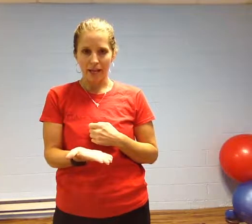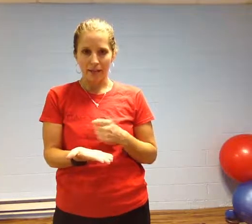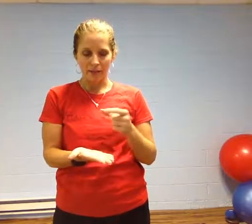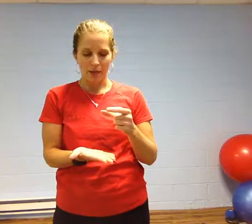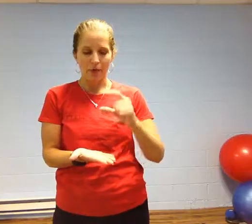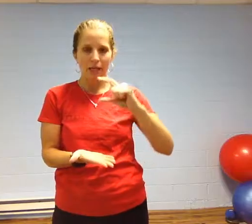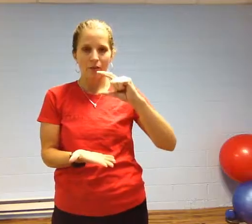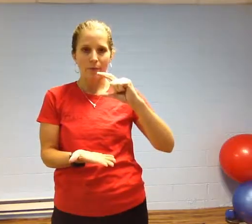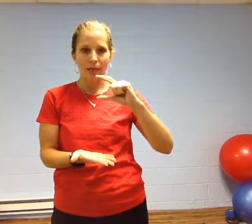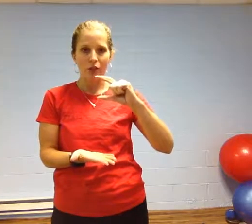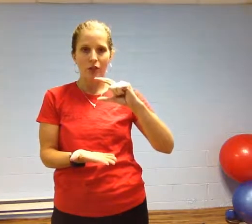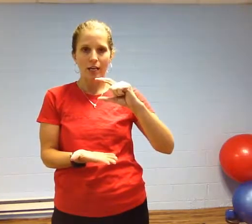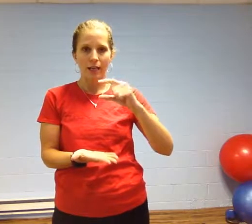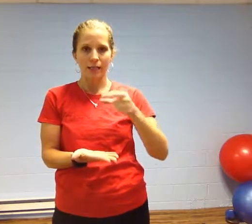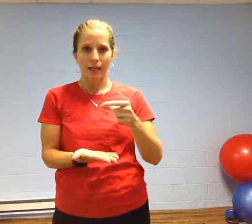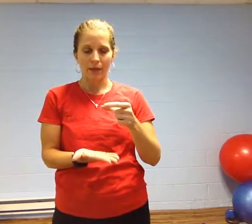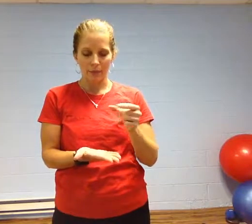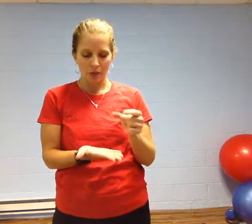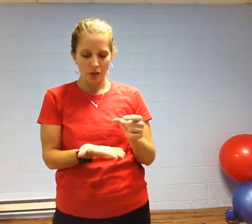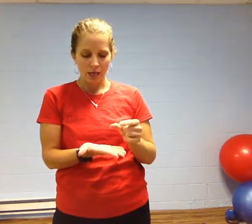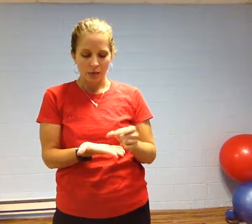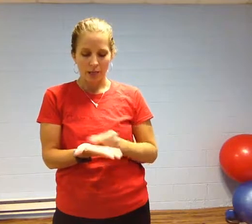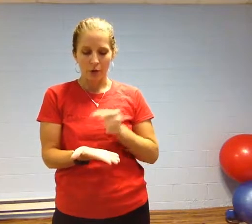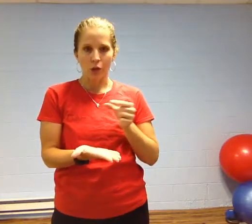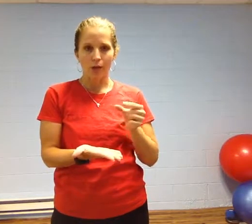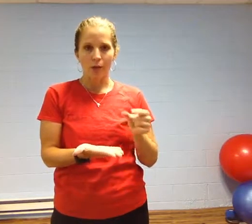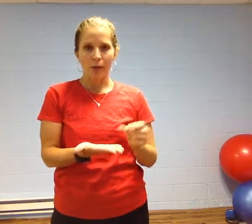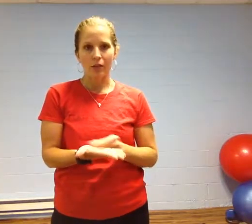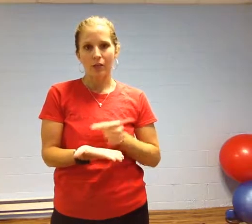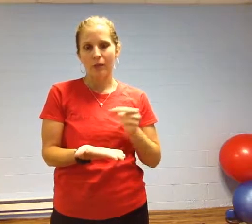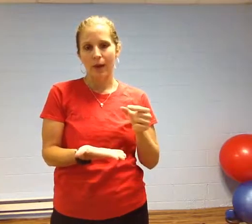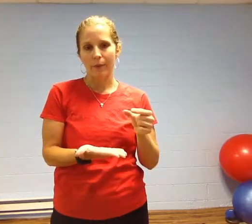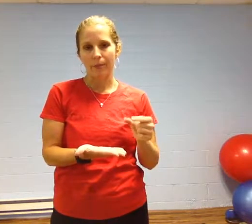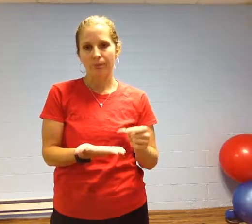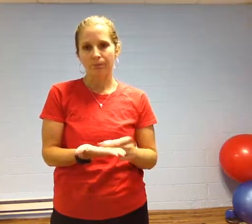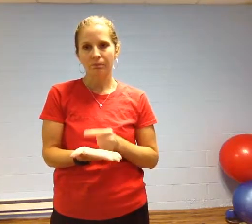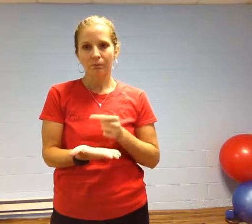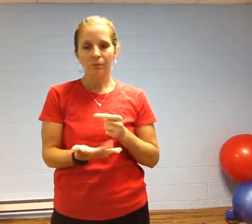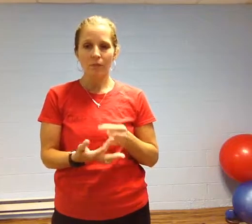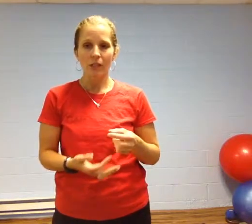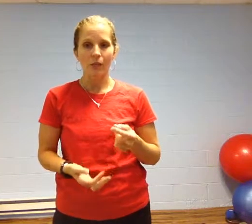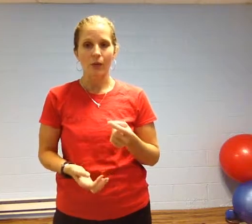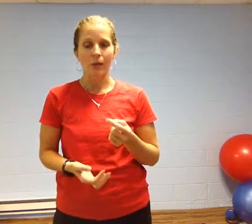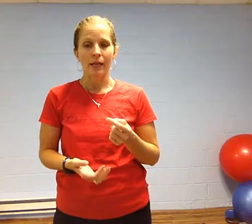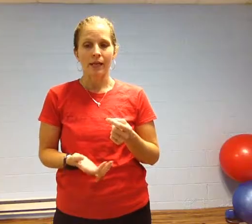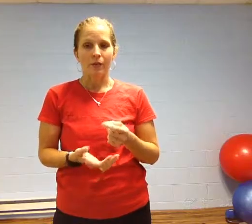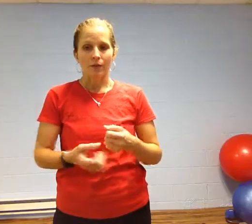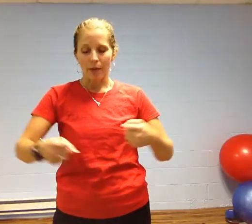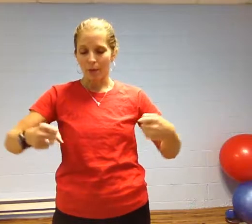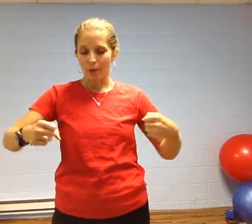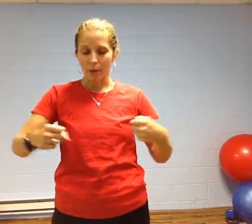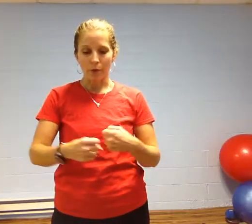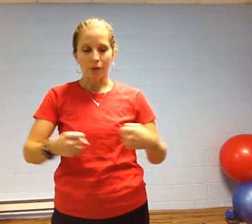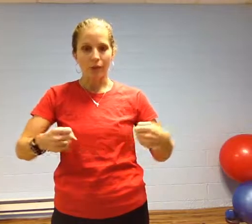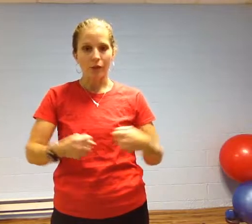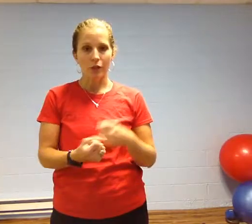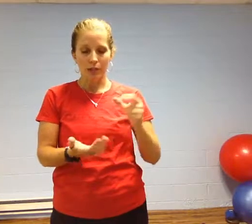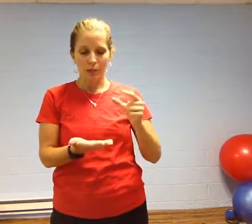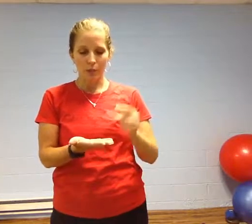and the other hand you make a G in sign language, like you're turning the pages of the Bible. So for that one, it'll be persecution spreads